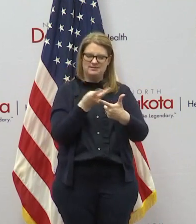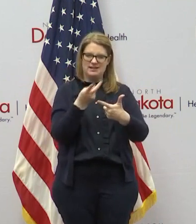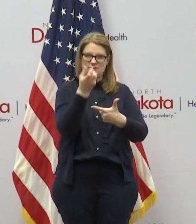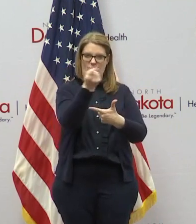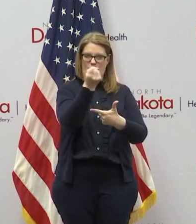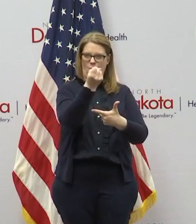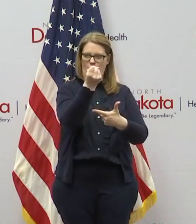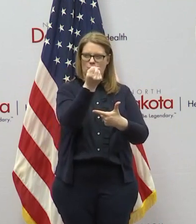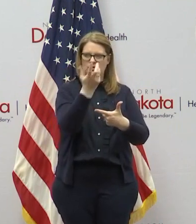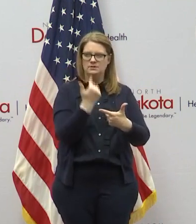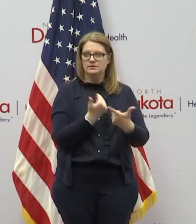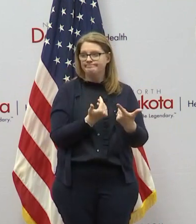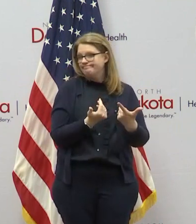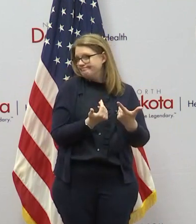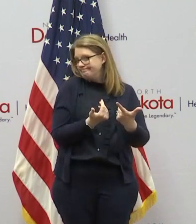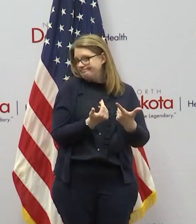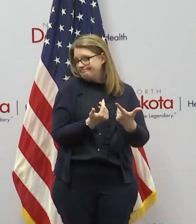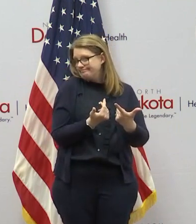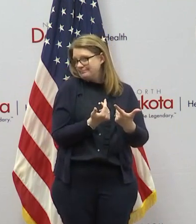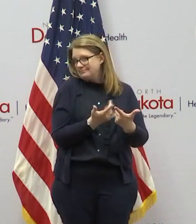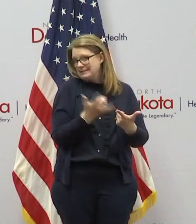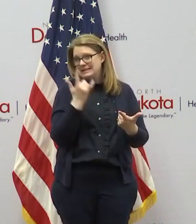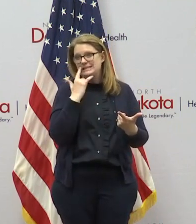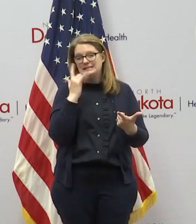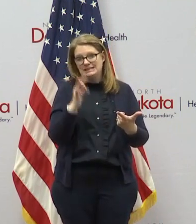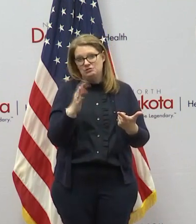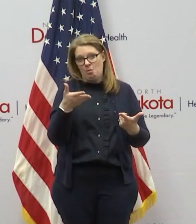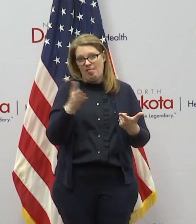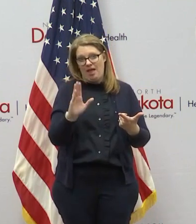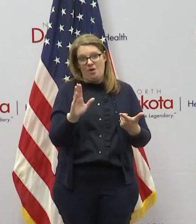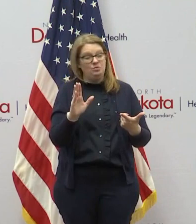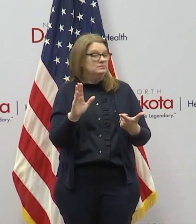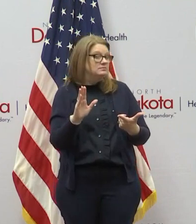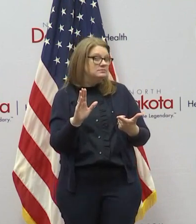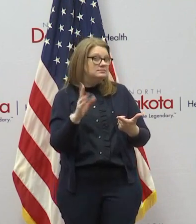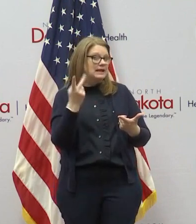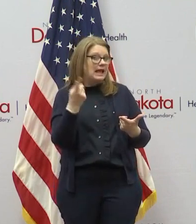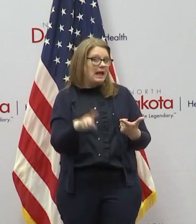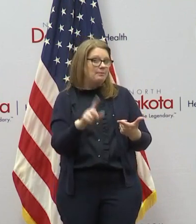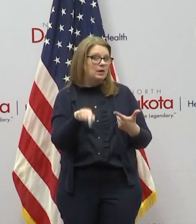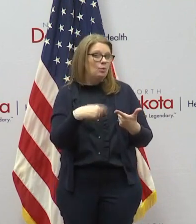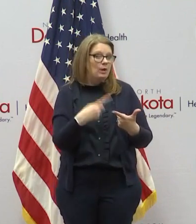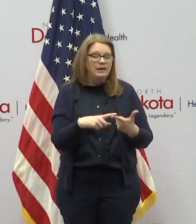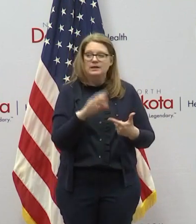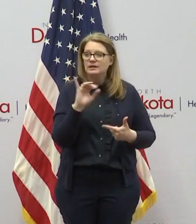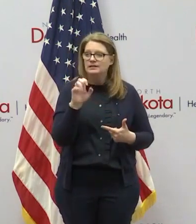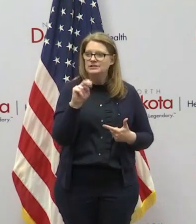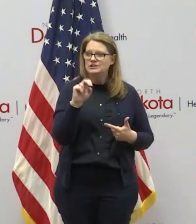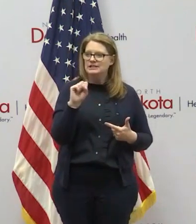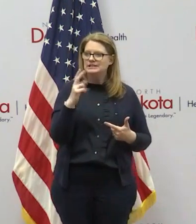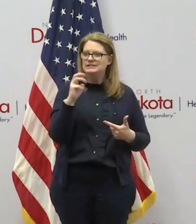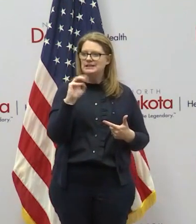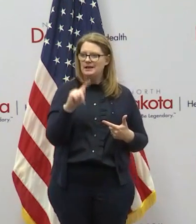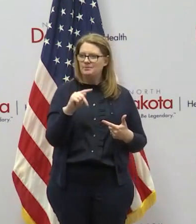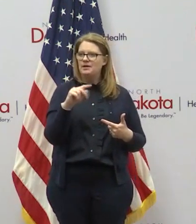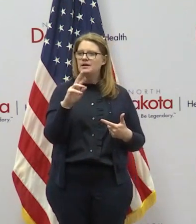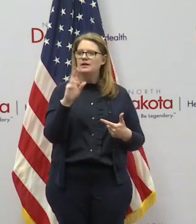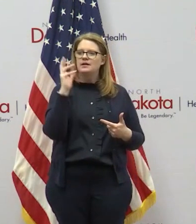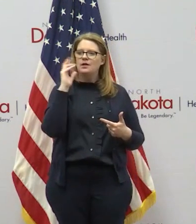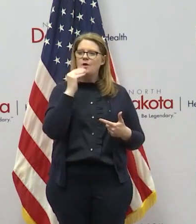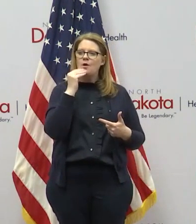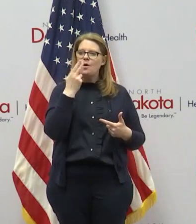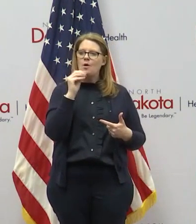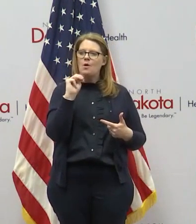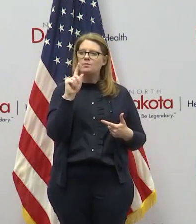Do you have an expected timeline on when a decision to allow those might happen? And this is from Gene Shemp, Hometown Radio Group in Minot,